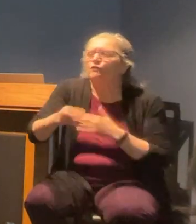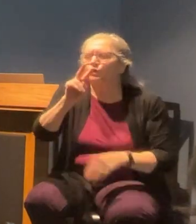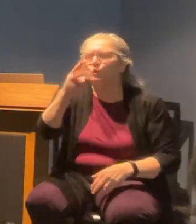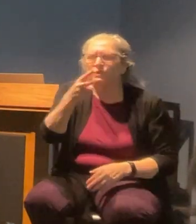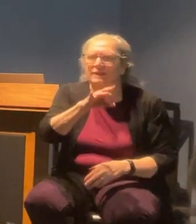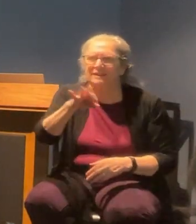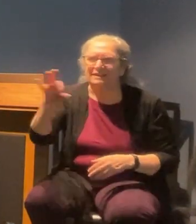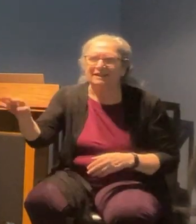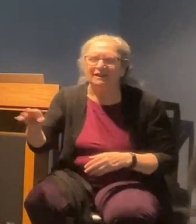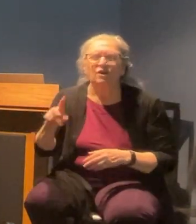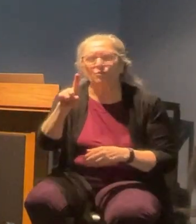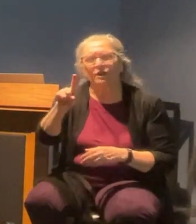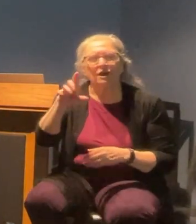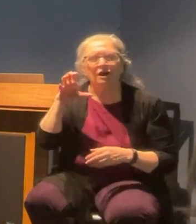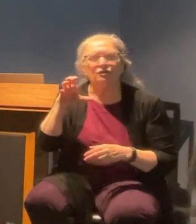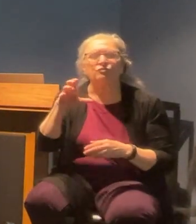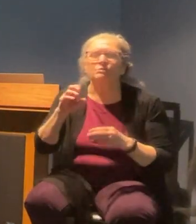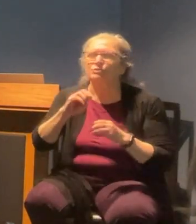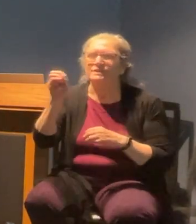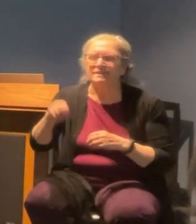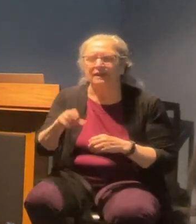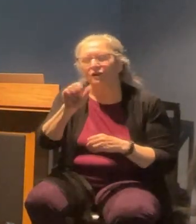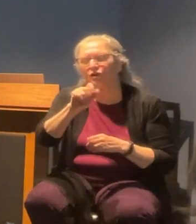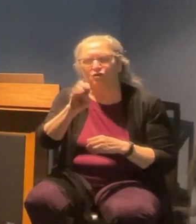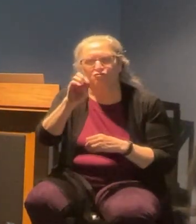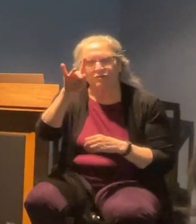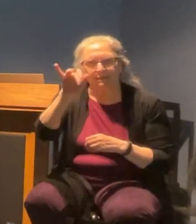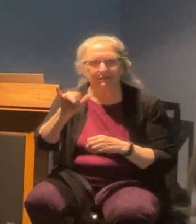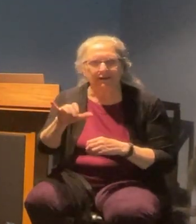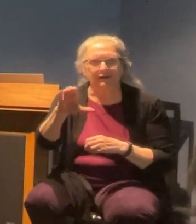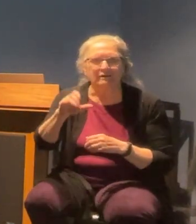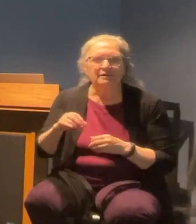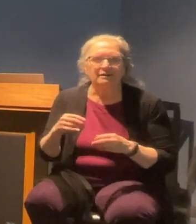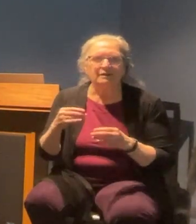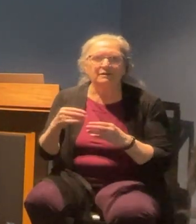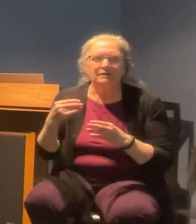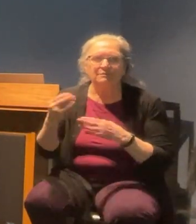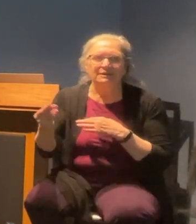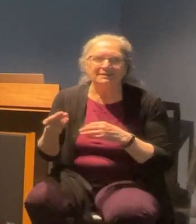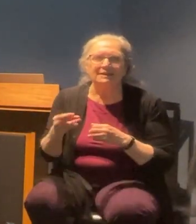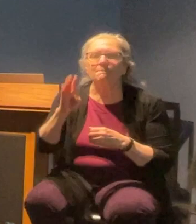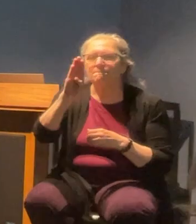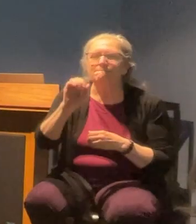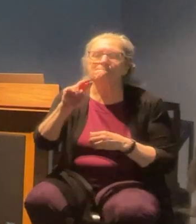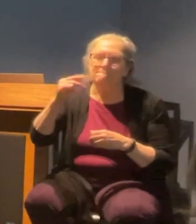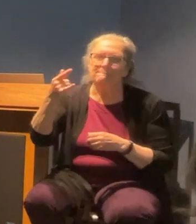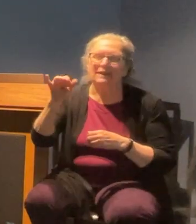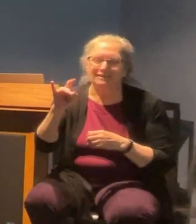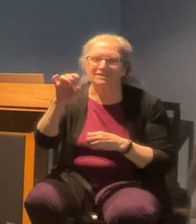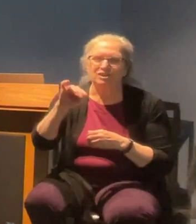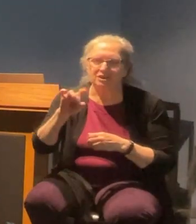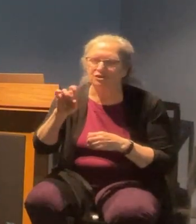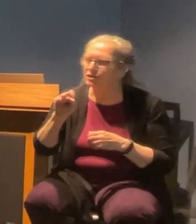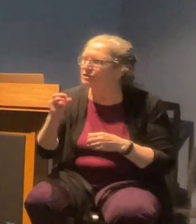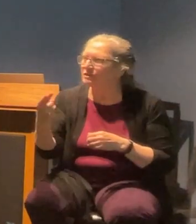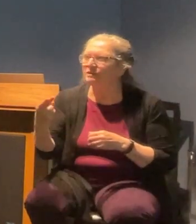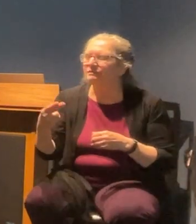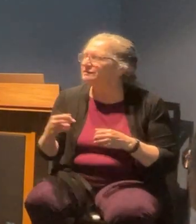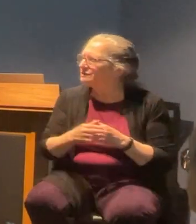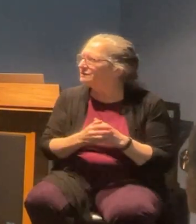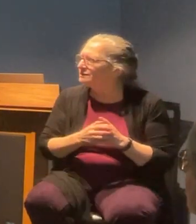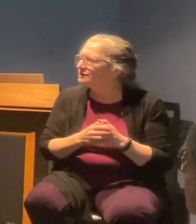$299, 100% acrylic, made in Bangladesh. Company owner, Stefan Persson.